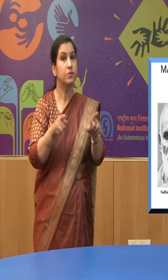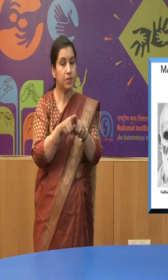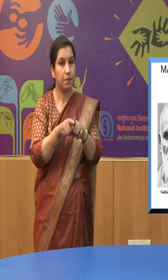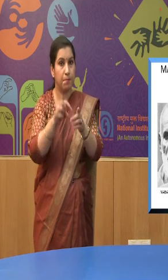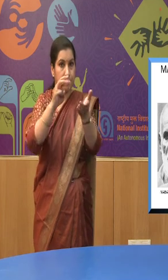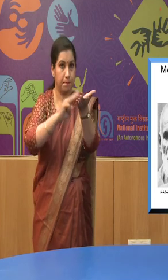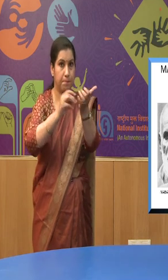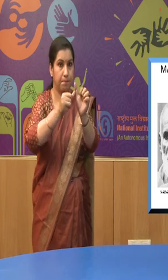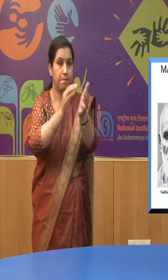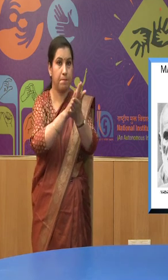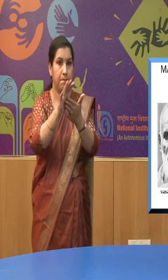Mahatma Gandhi